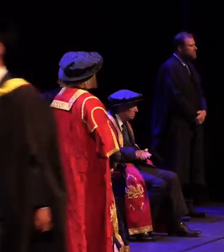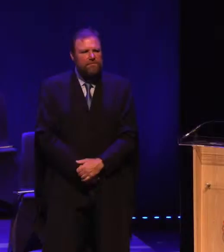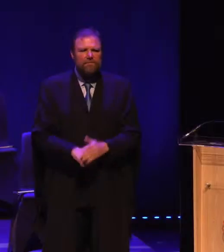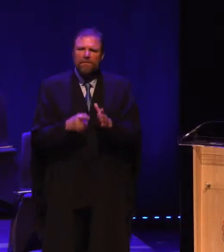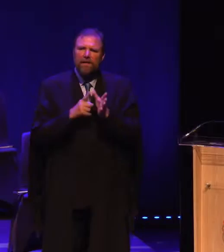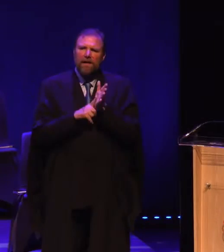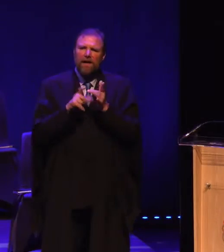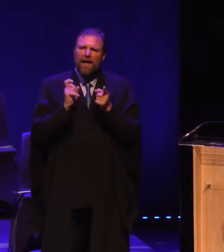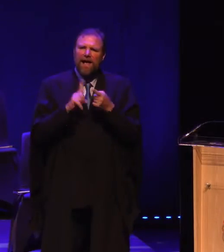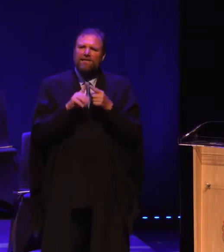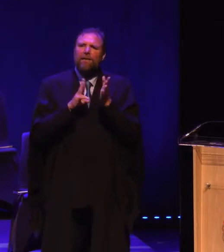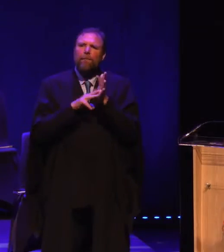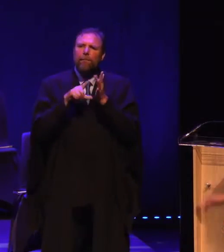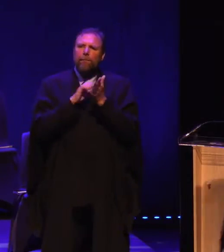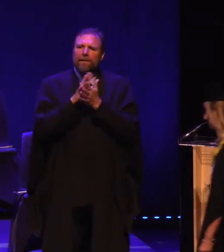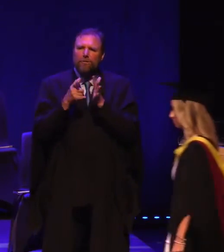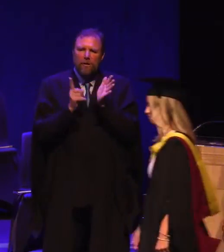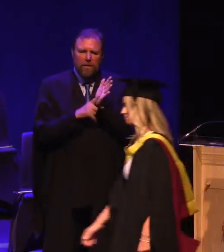Alice Mitchell.